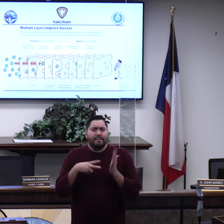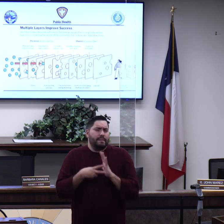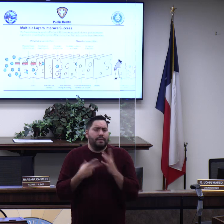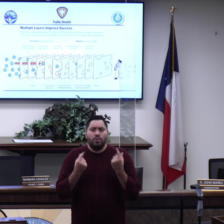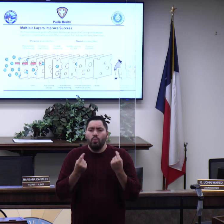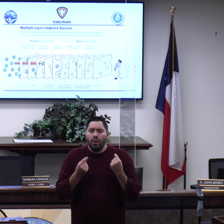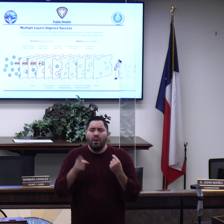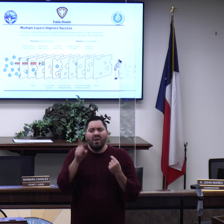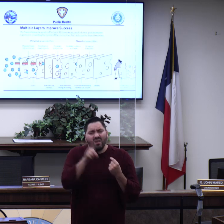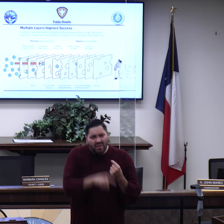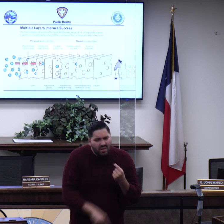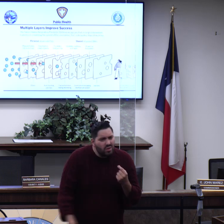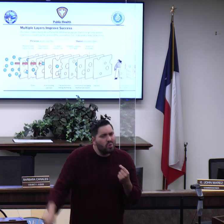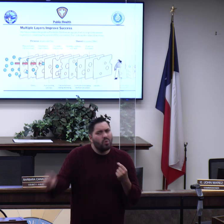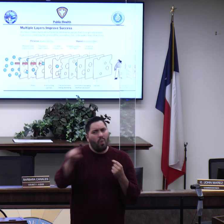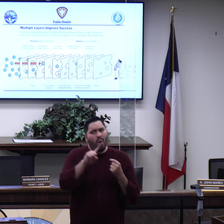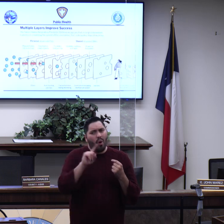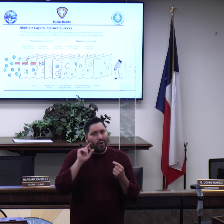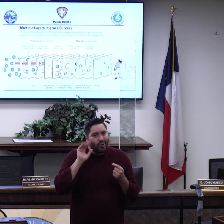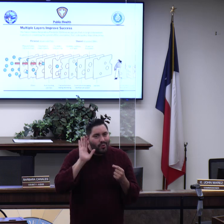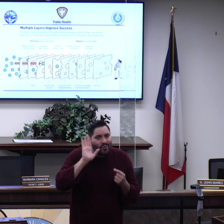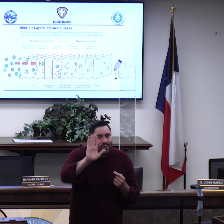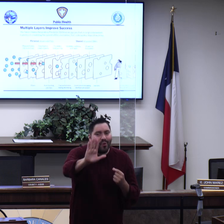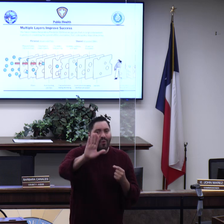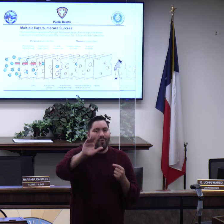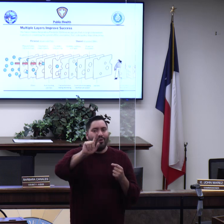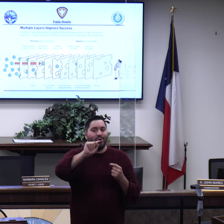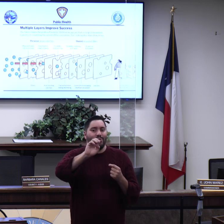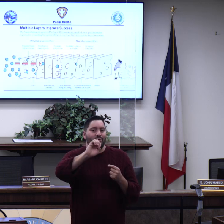use everything in your toolbox